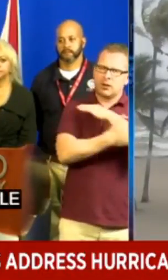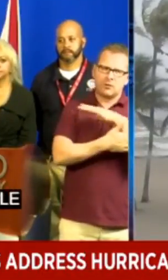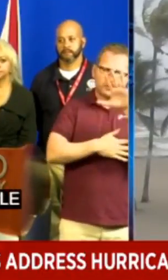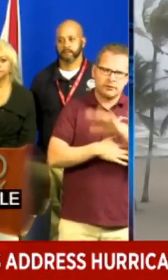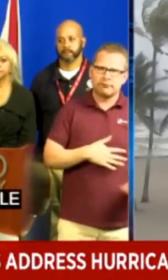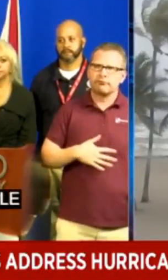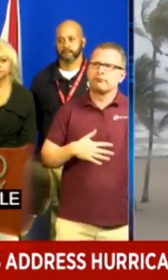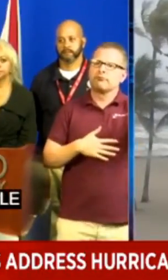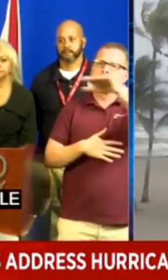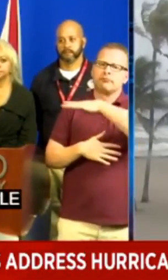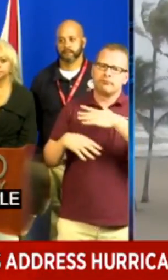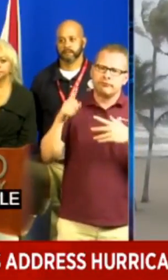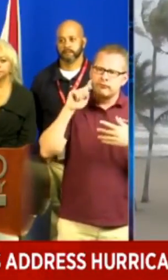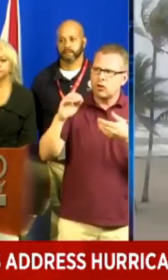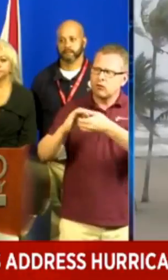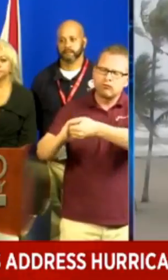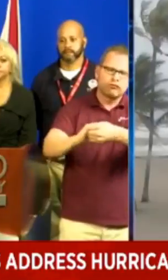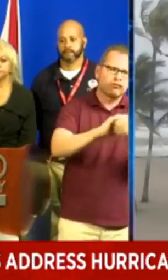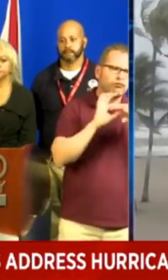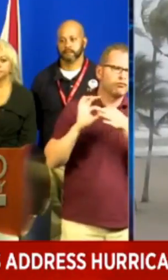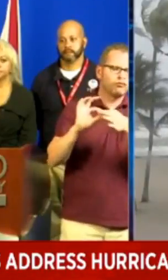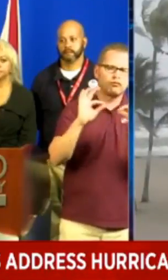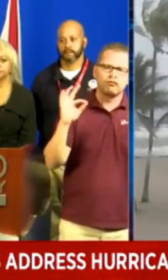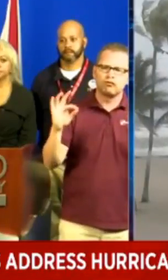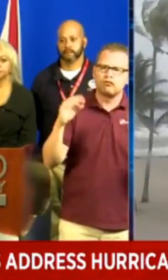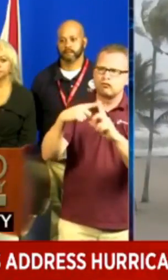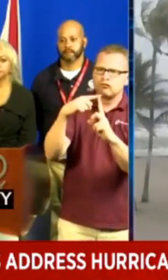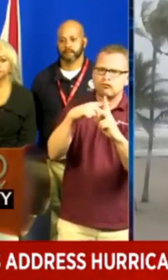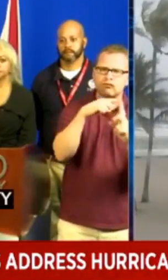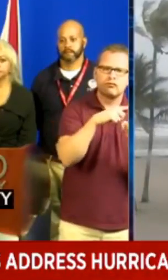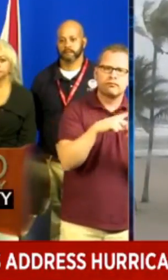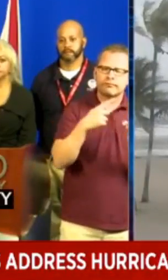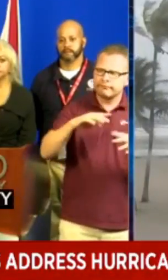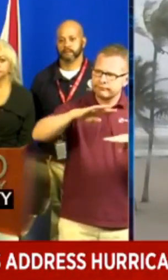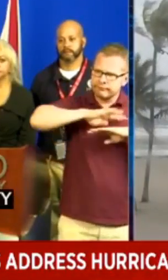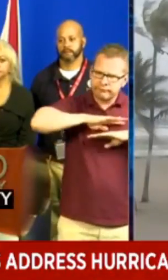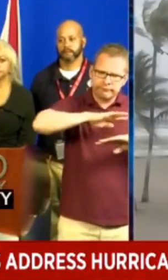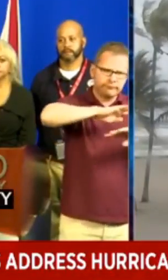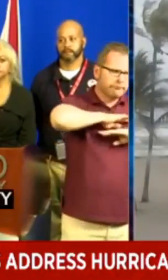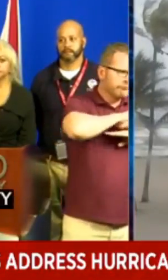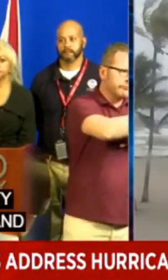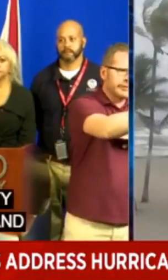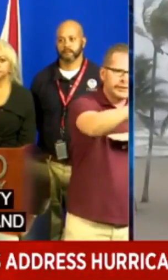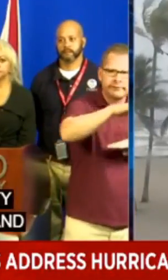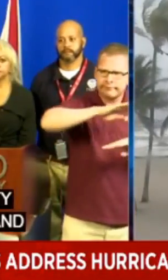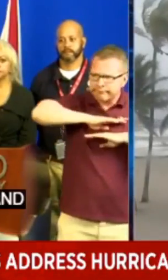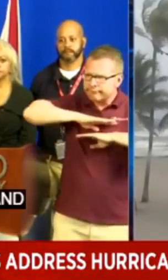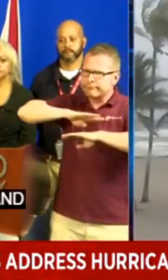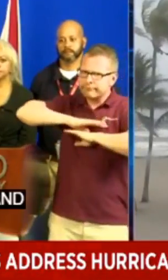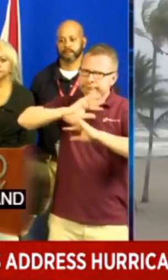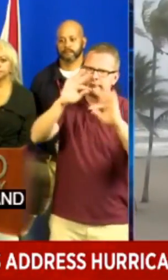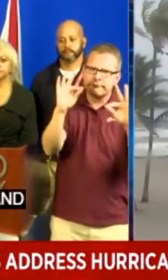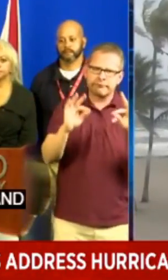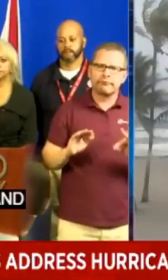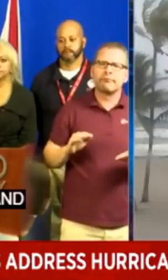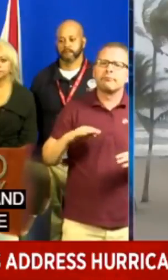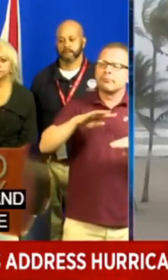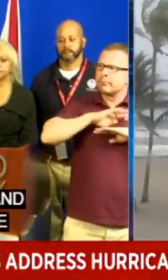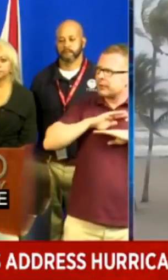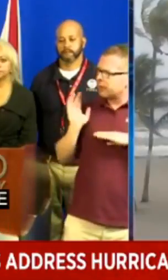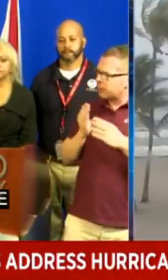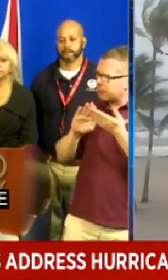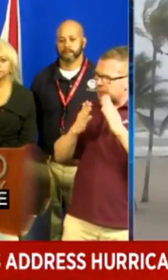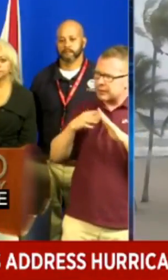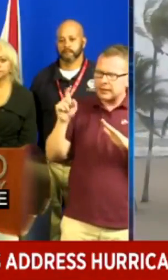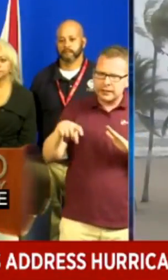together to meet the needs of every resident in our community. I want to thank the community for listening to us, and I want to